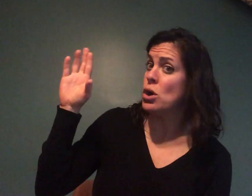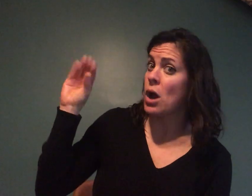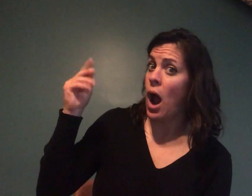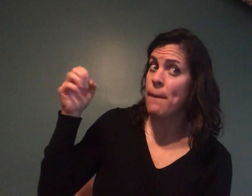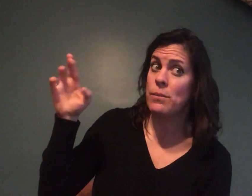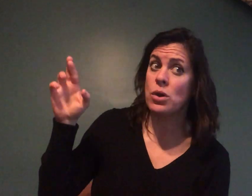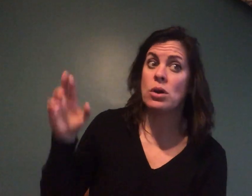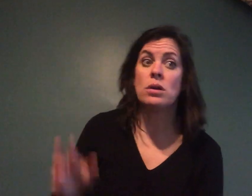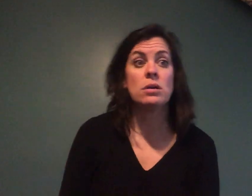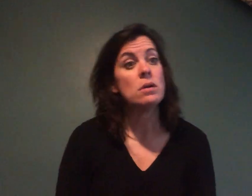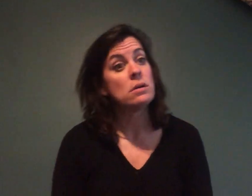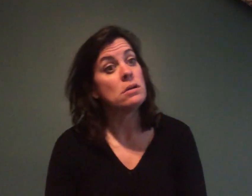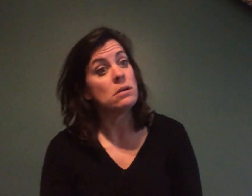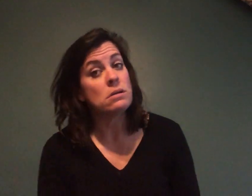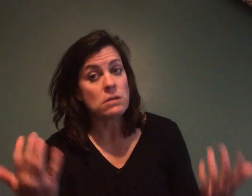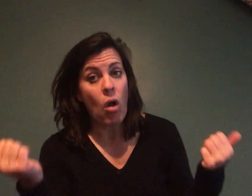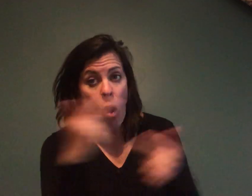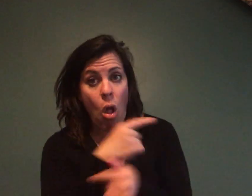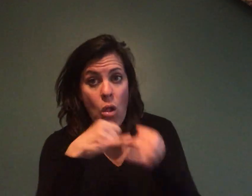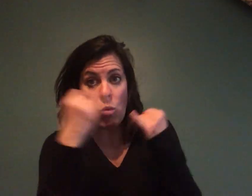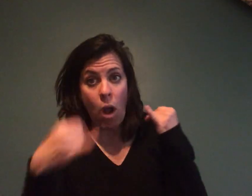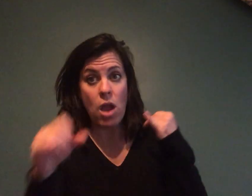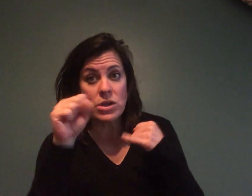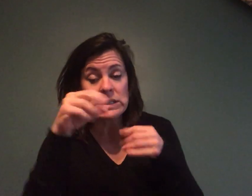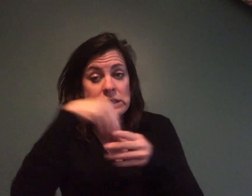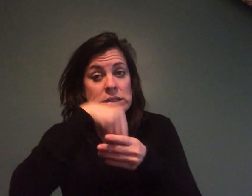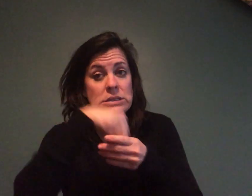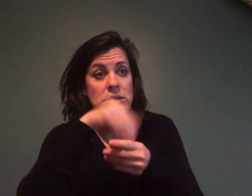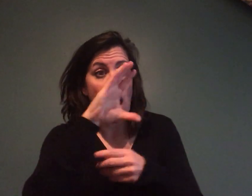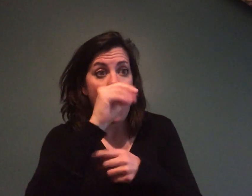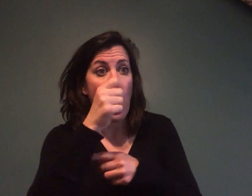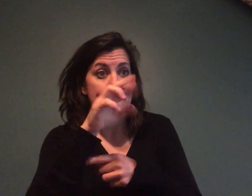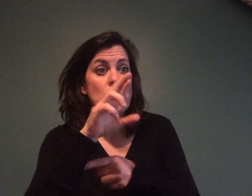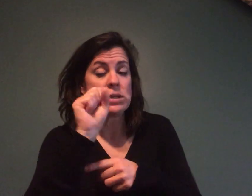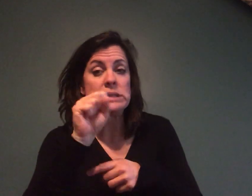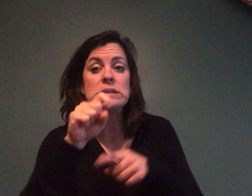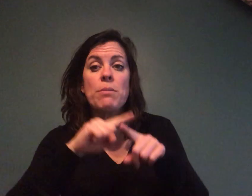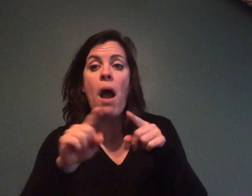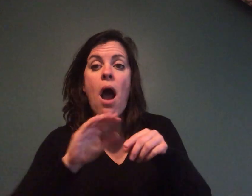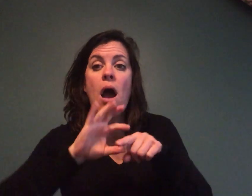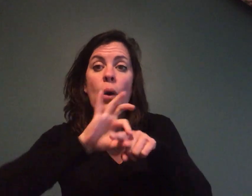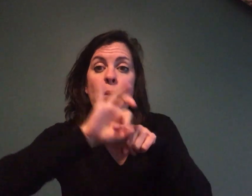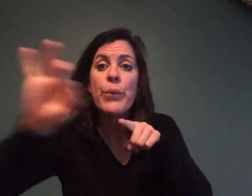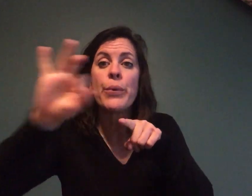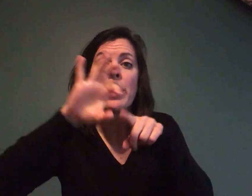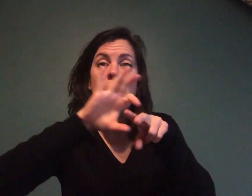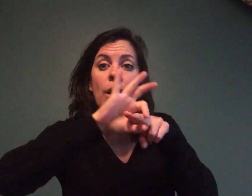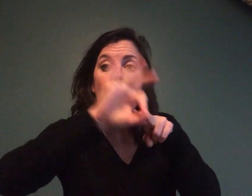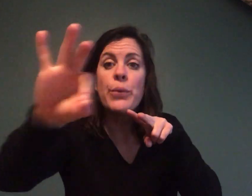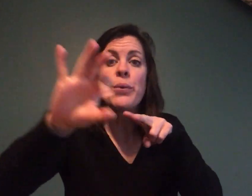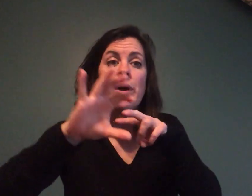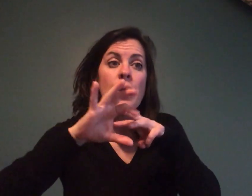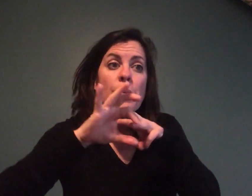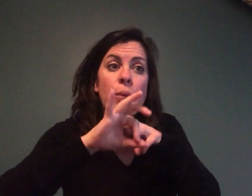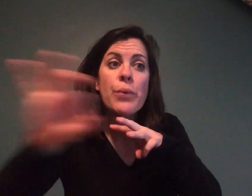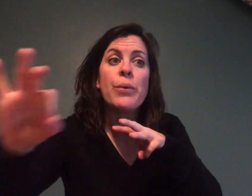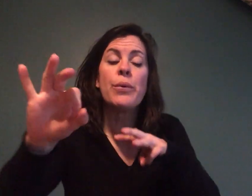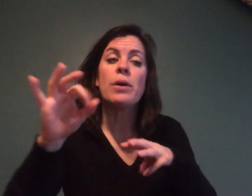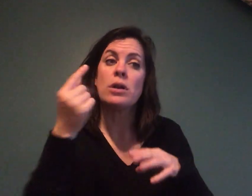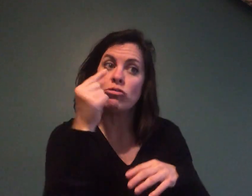copper. The green one. The green one, or the bare copper. If you're referring to bare copper,